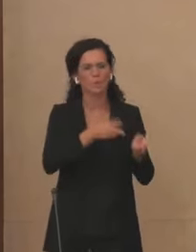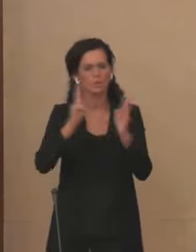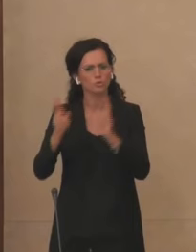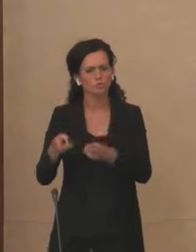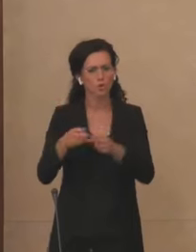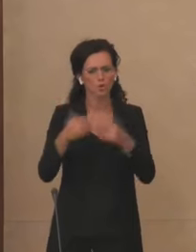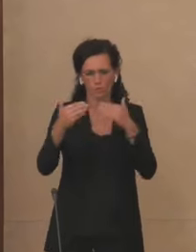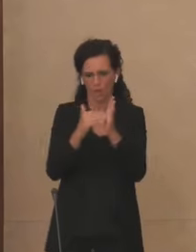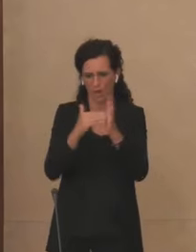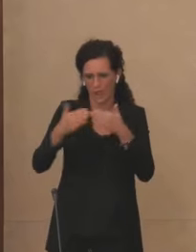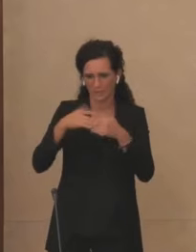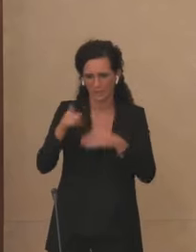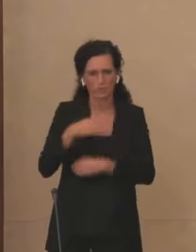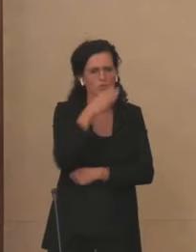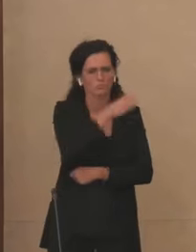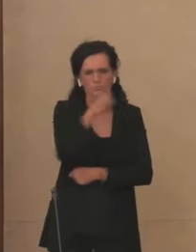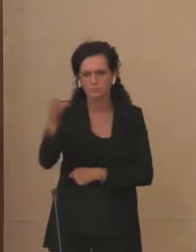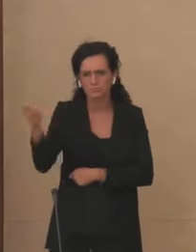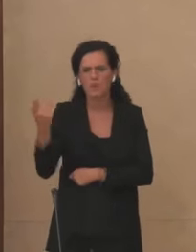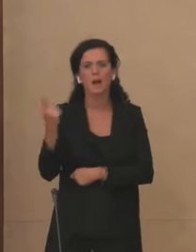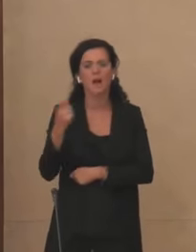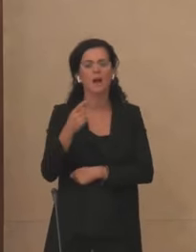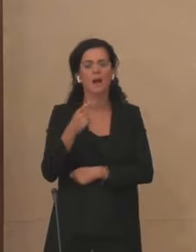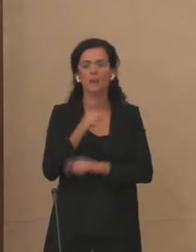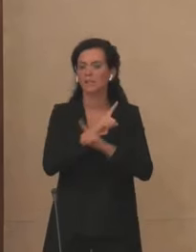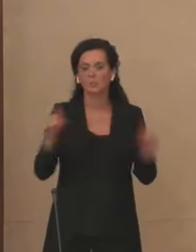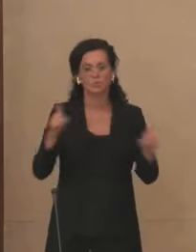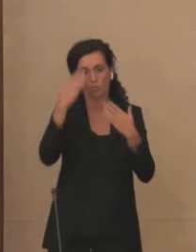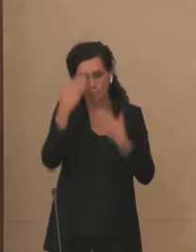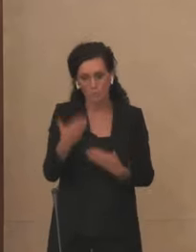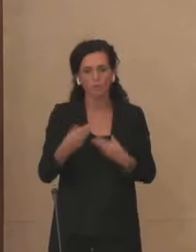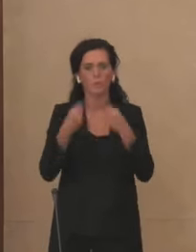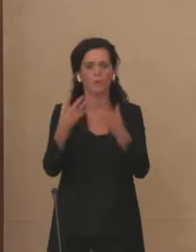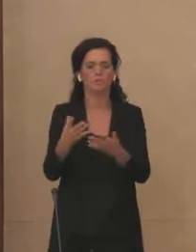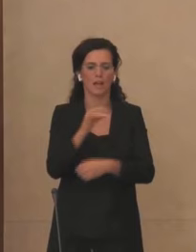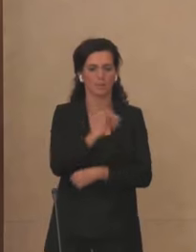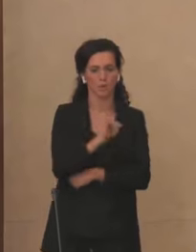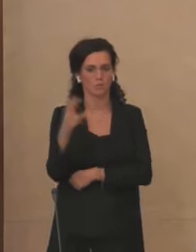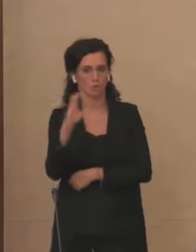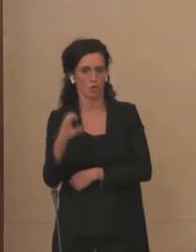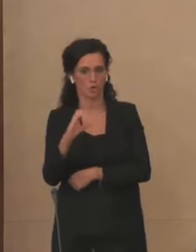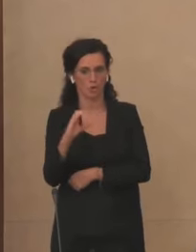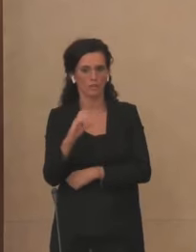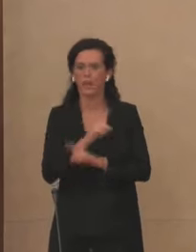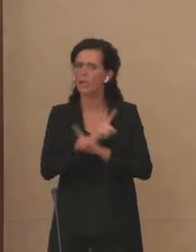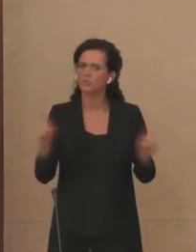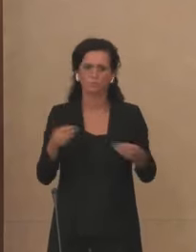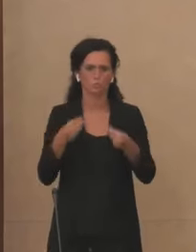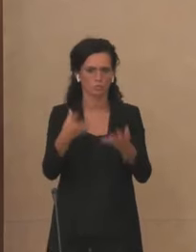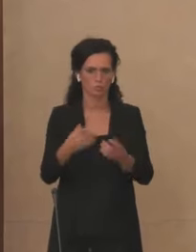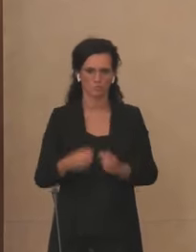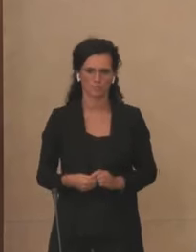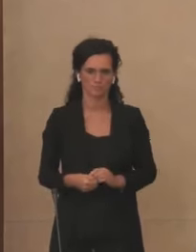hydroxychloroquine plus azithromycin, the treatment detailed on the Peruvian